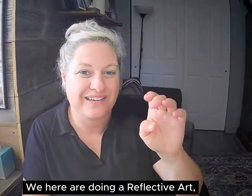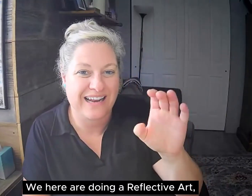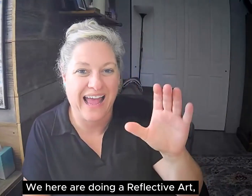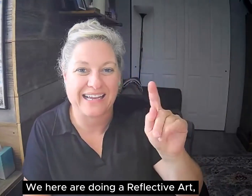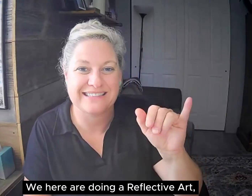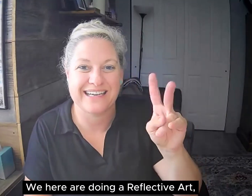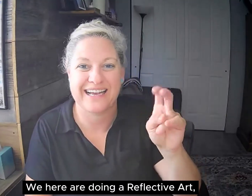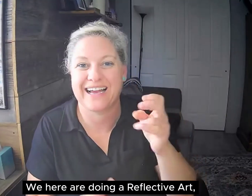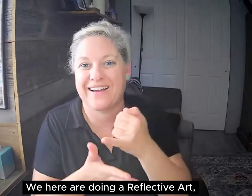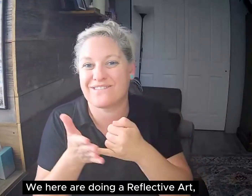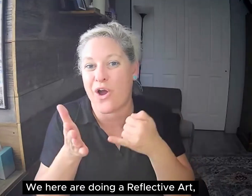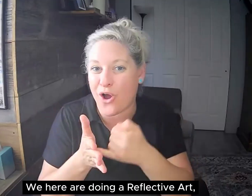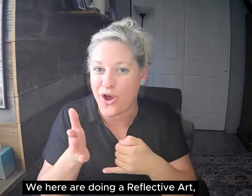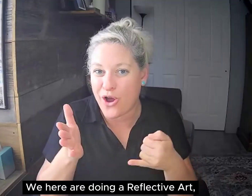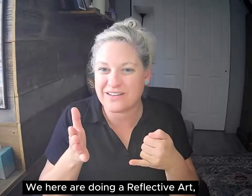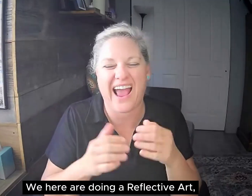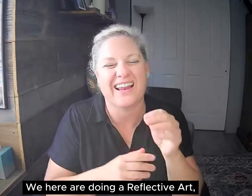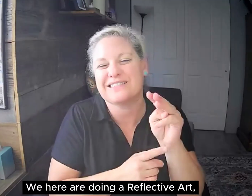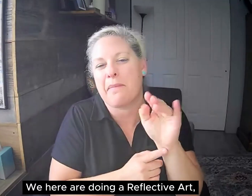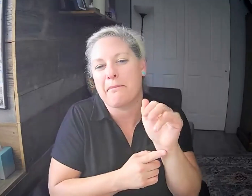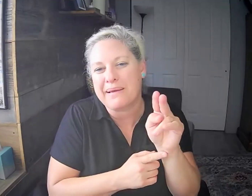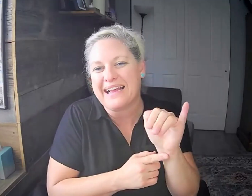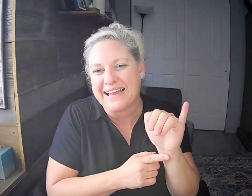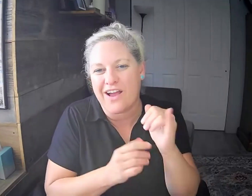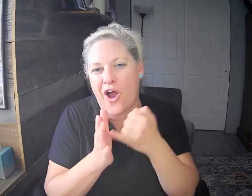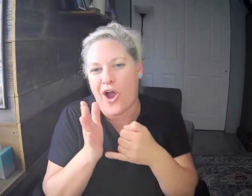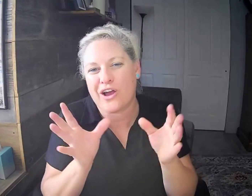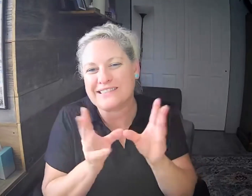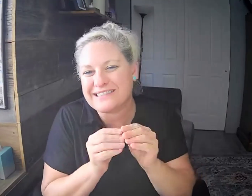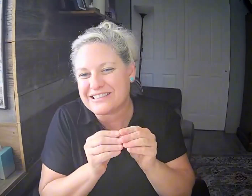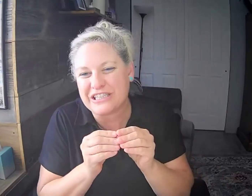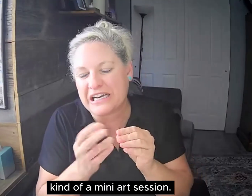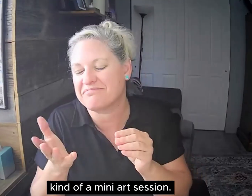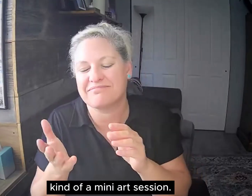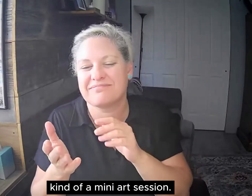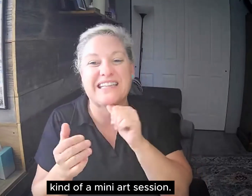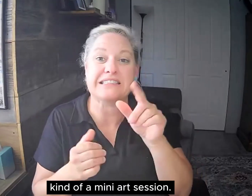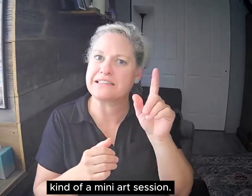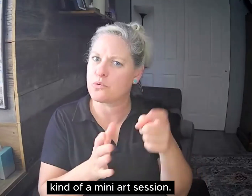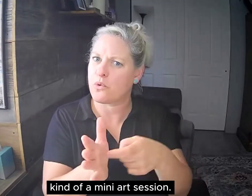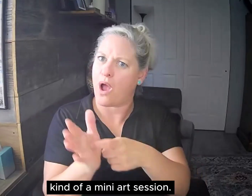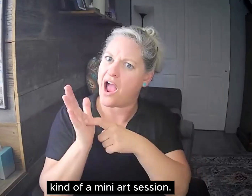a reflective art, kind of a mini art session.